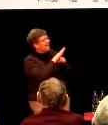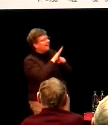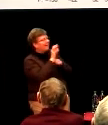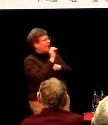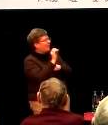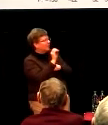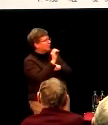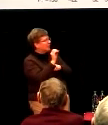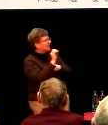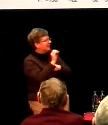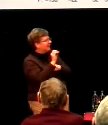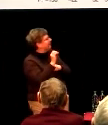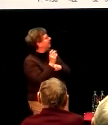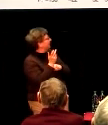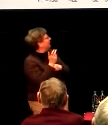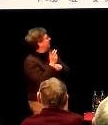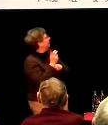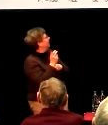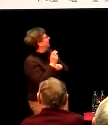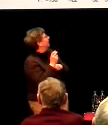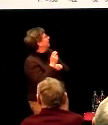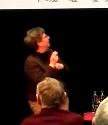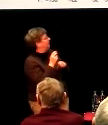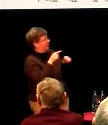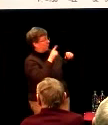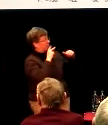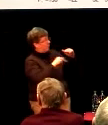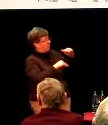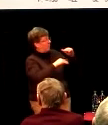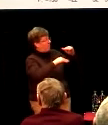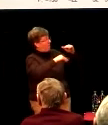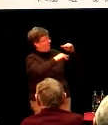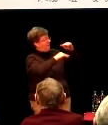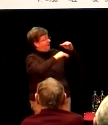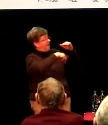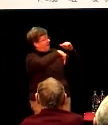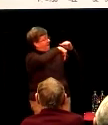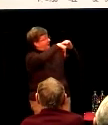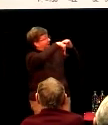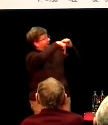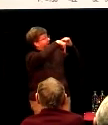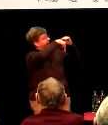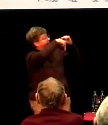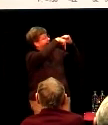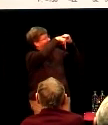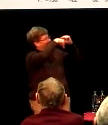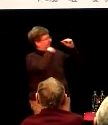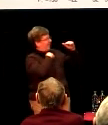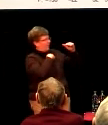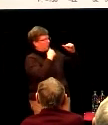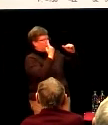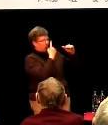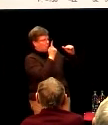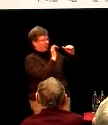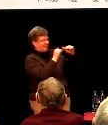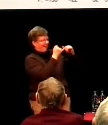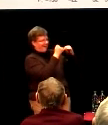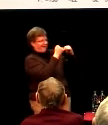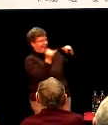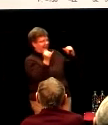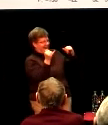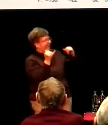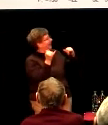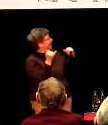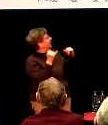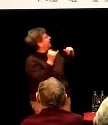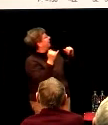thin. As we keep going up, we do start wondering, well, where is that line? And as